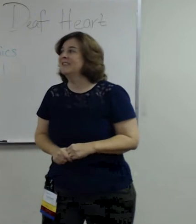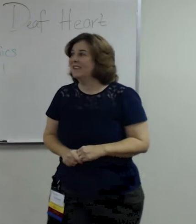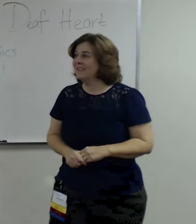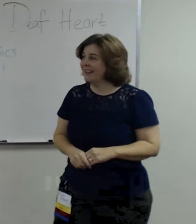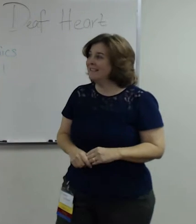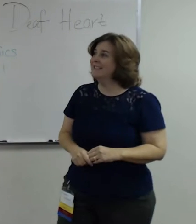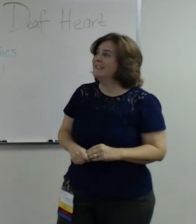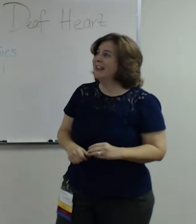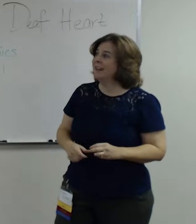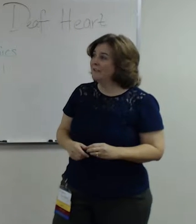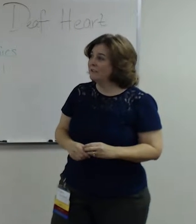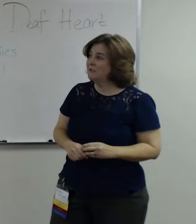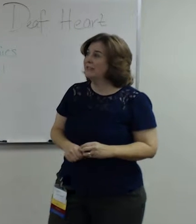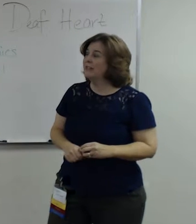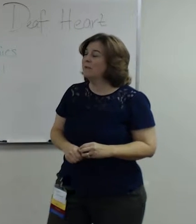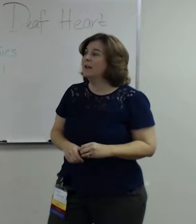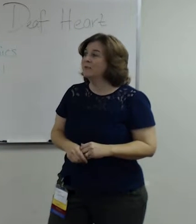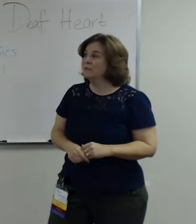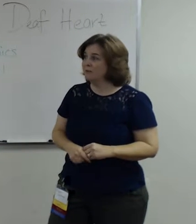turned out that the eldership understood me.